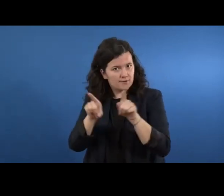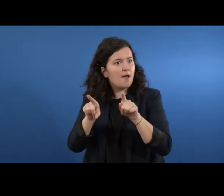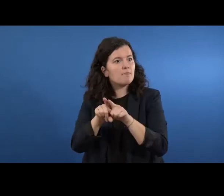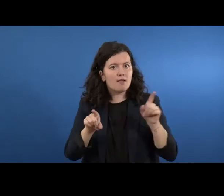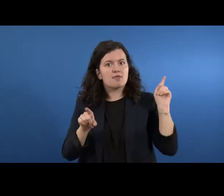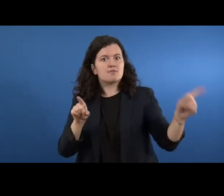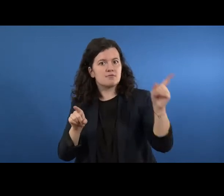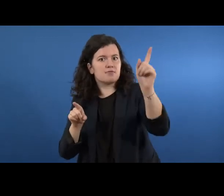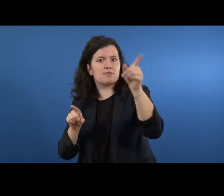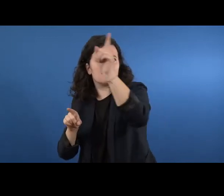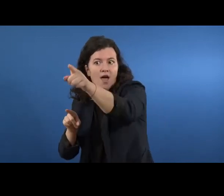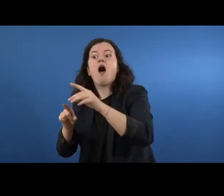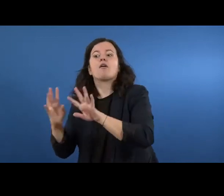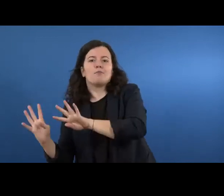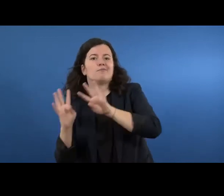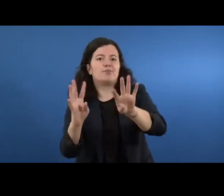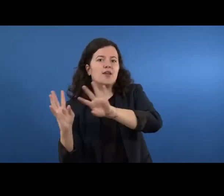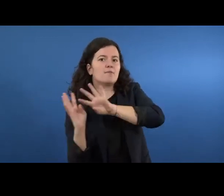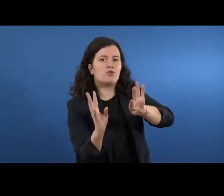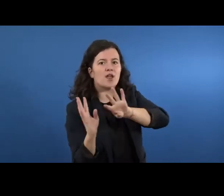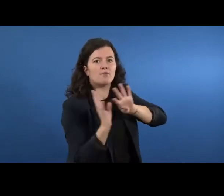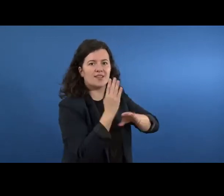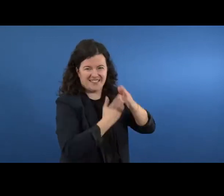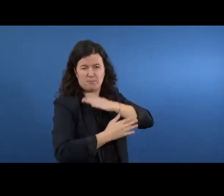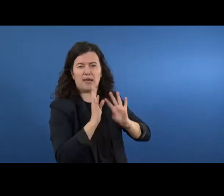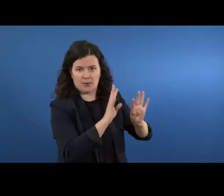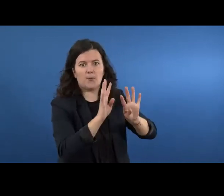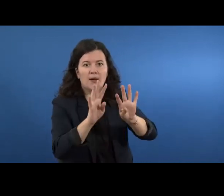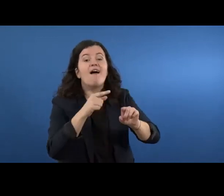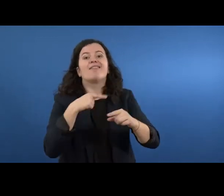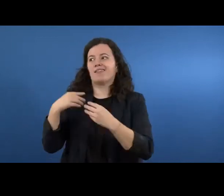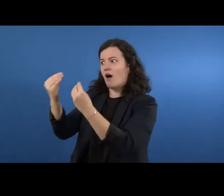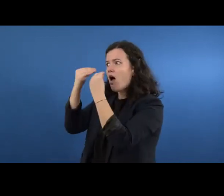be, another opportunity that we see is for organizations